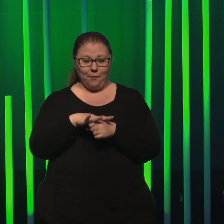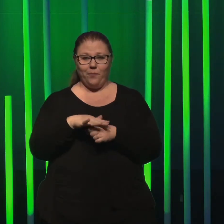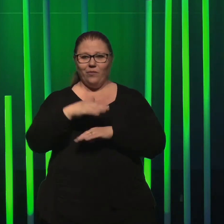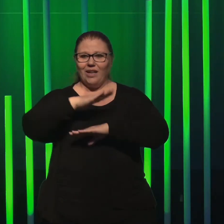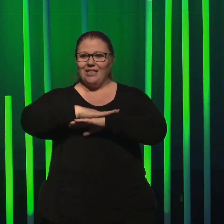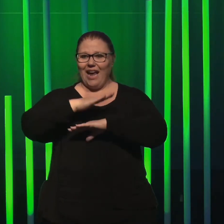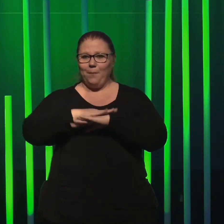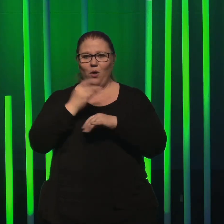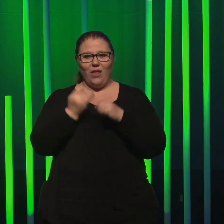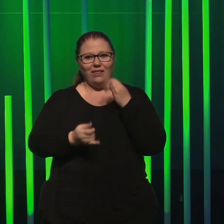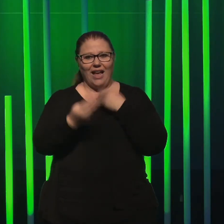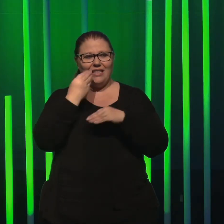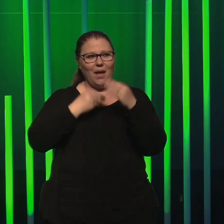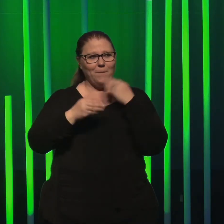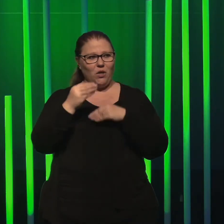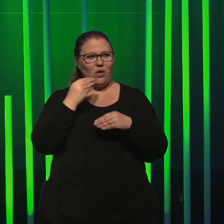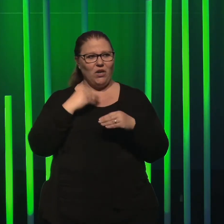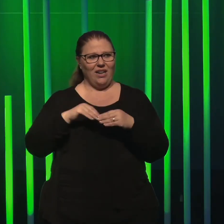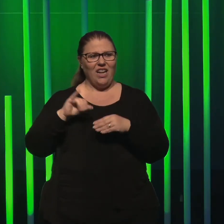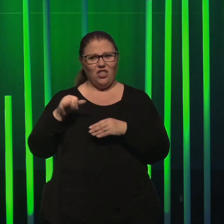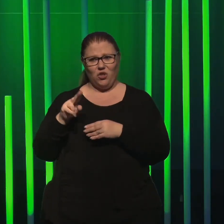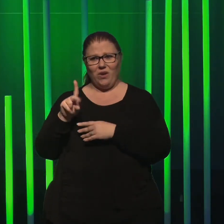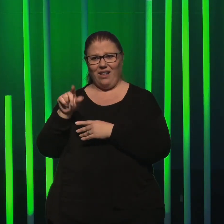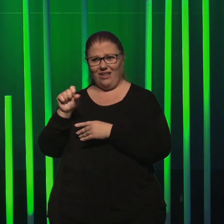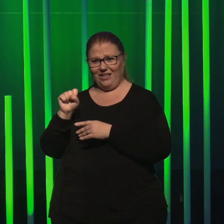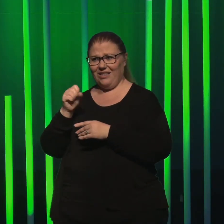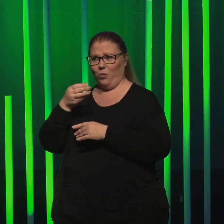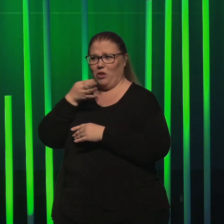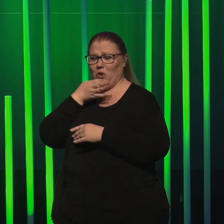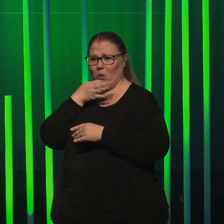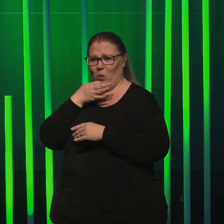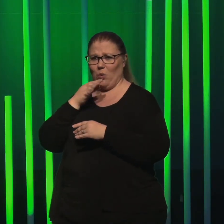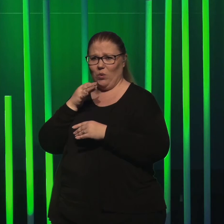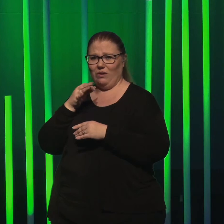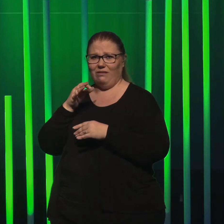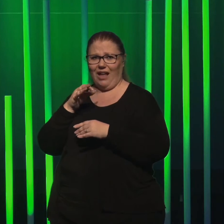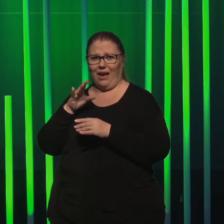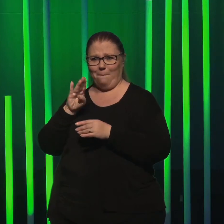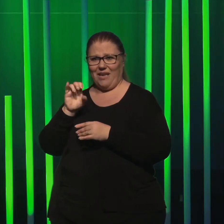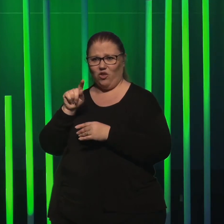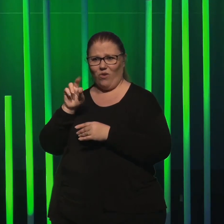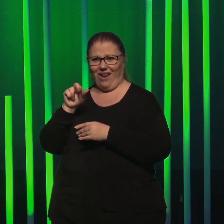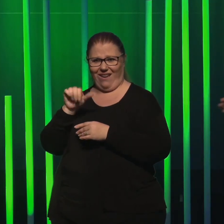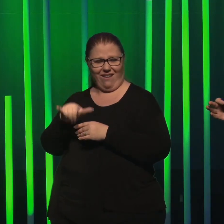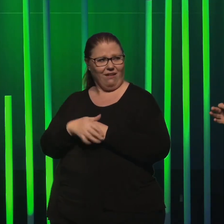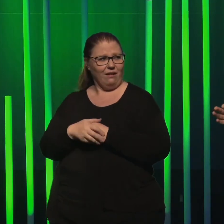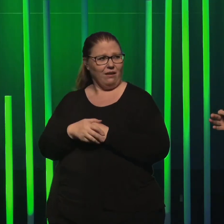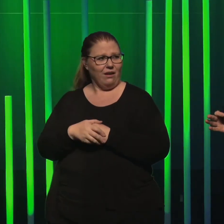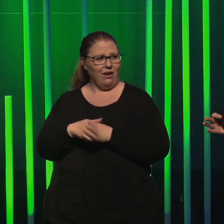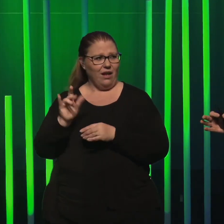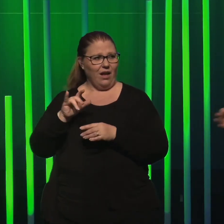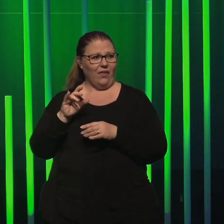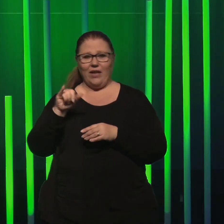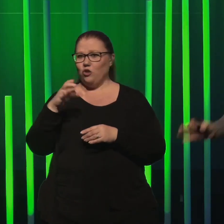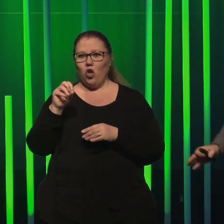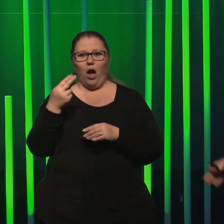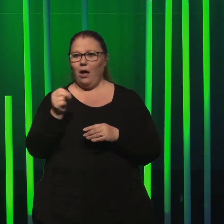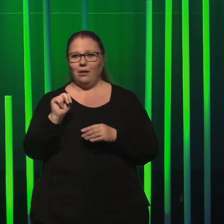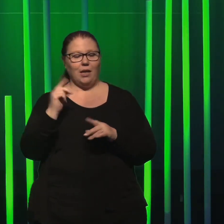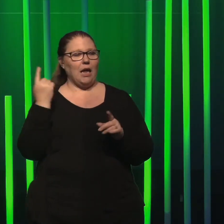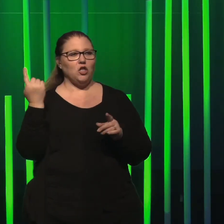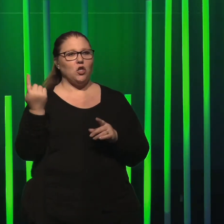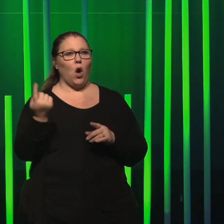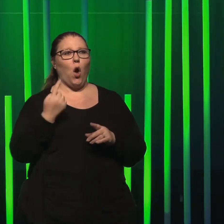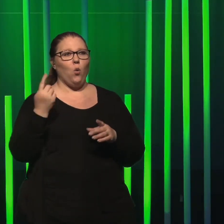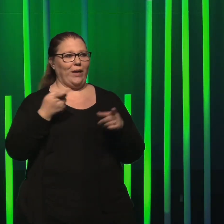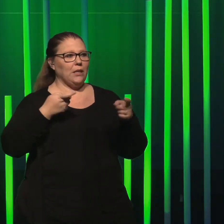Jesus is getting ready to be betrayed. He's getting ready to head into his passion, right? And Jesus for John is always in control, always in control.